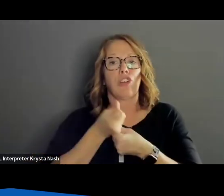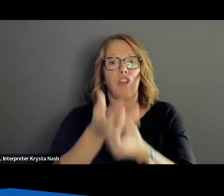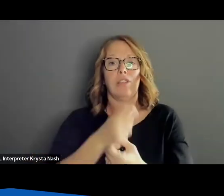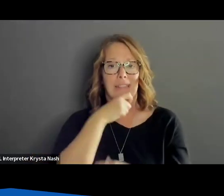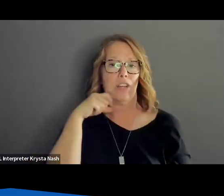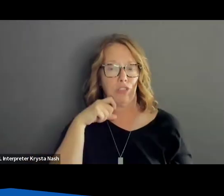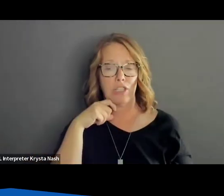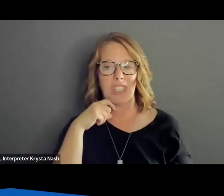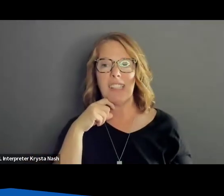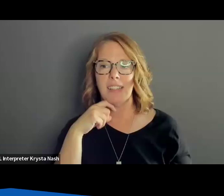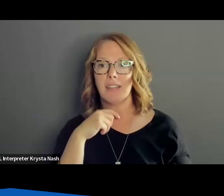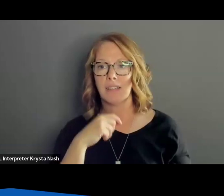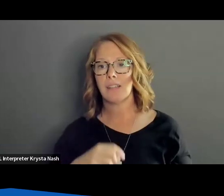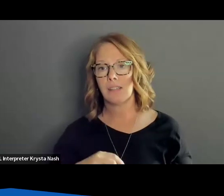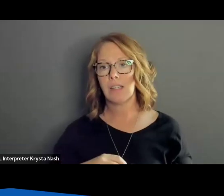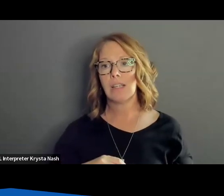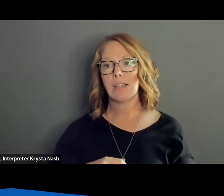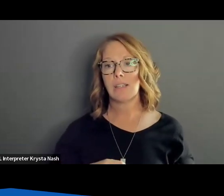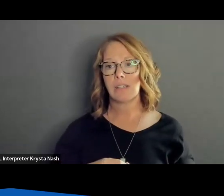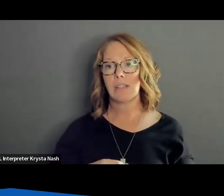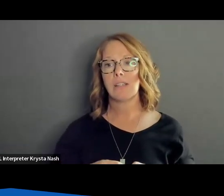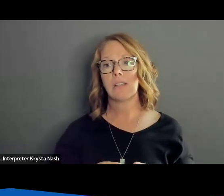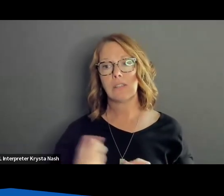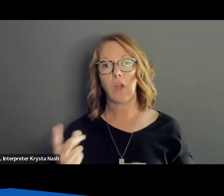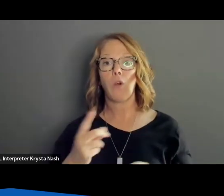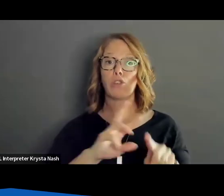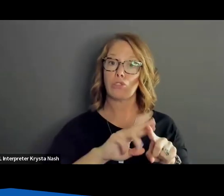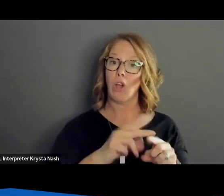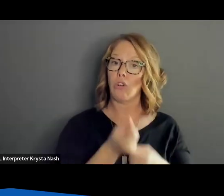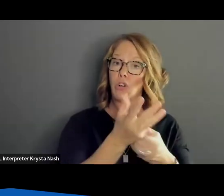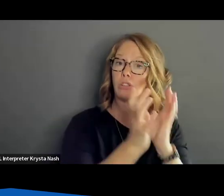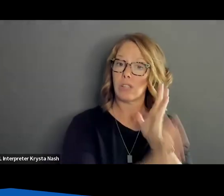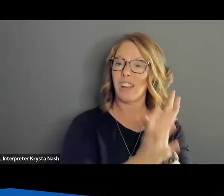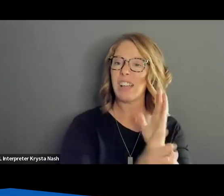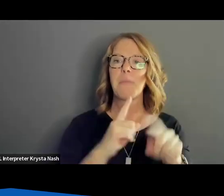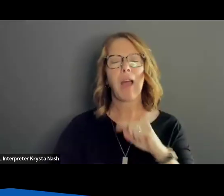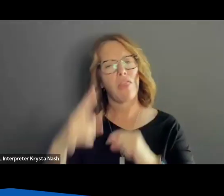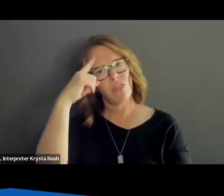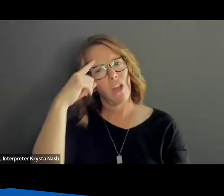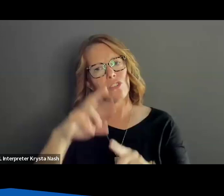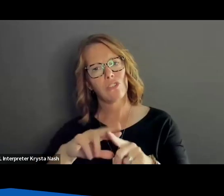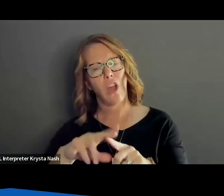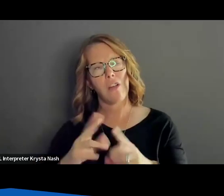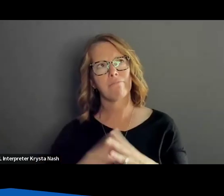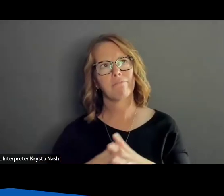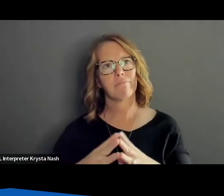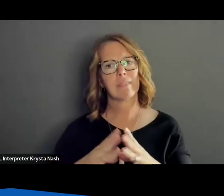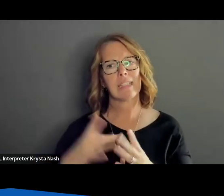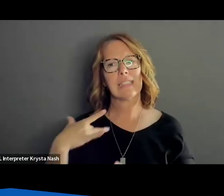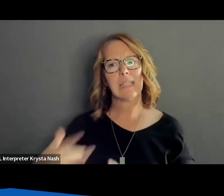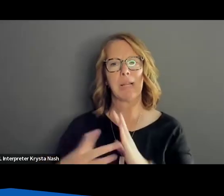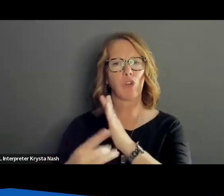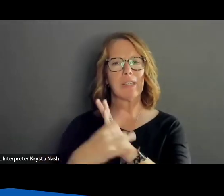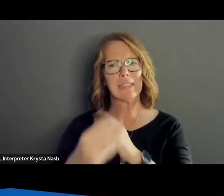issue to look at with salt causing diarrhea. But when I thought of salt, I thought salt's usually on greasy food,